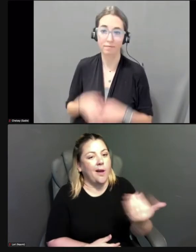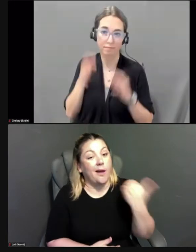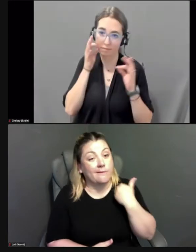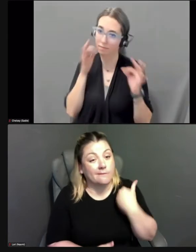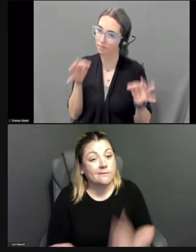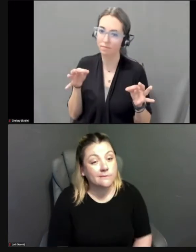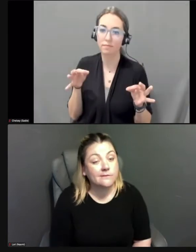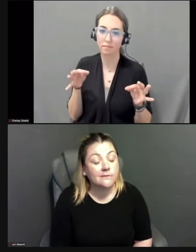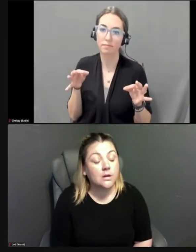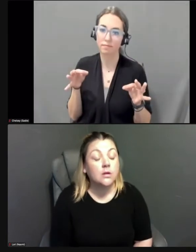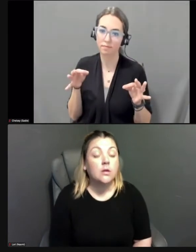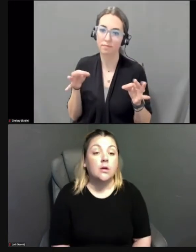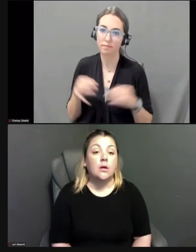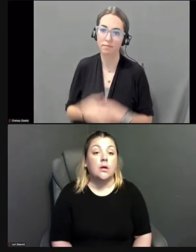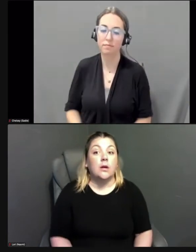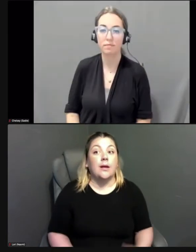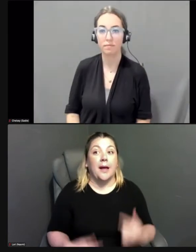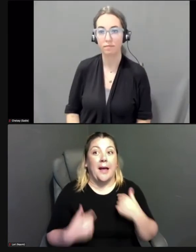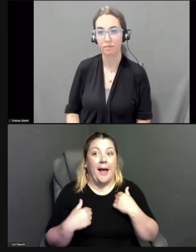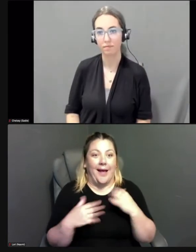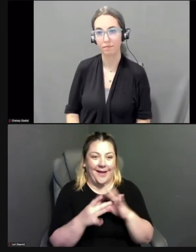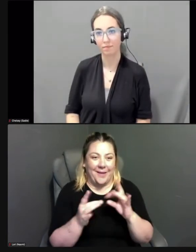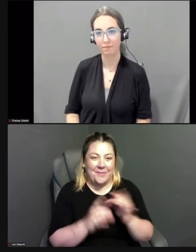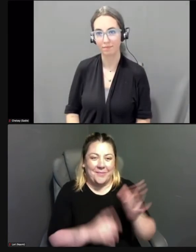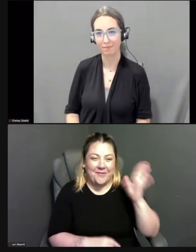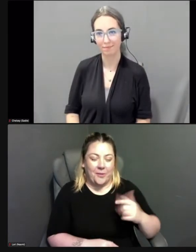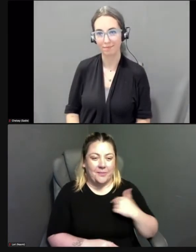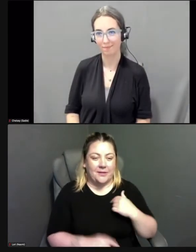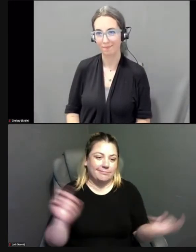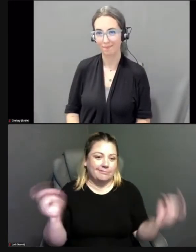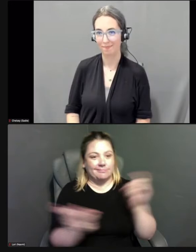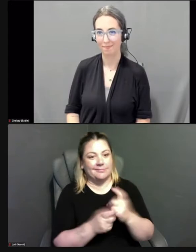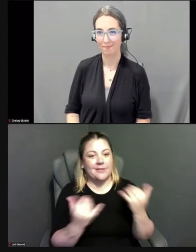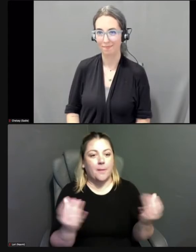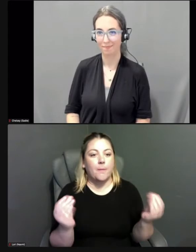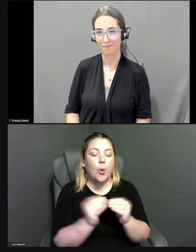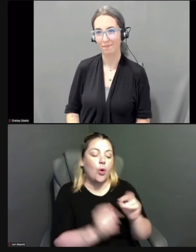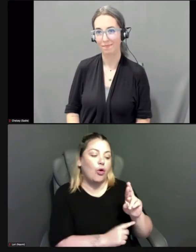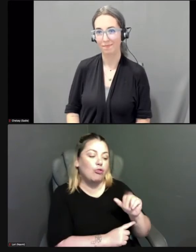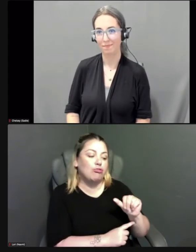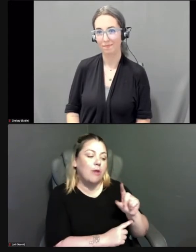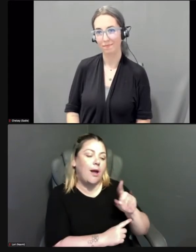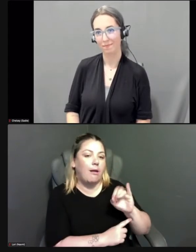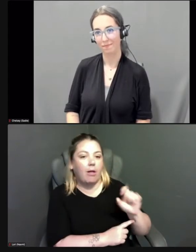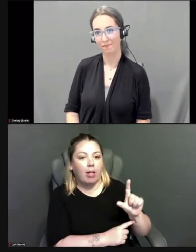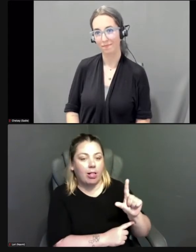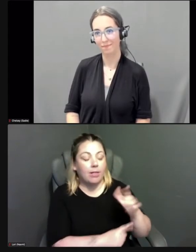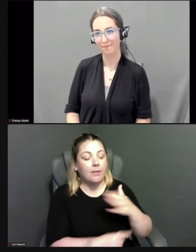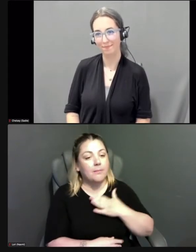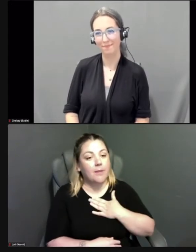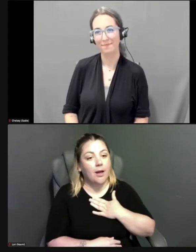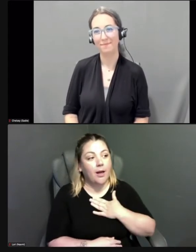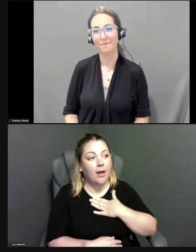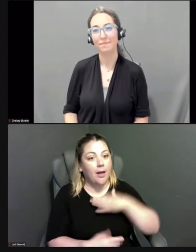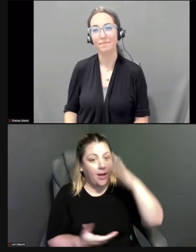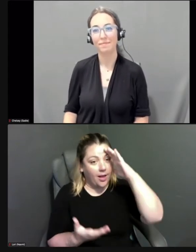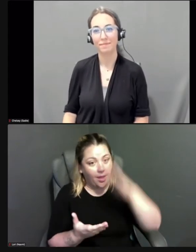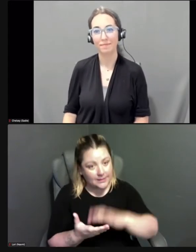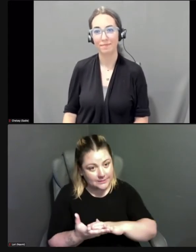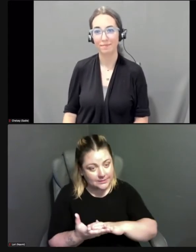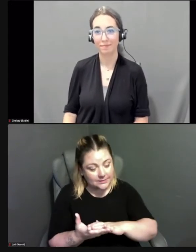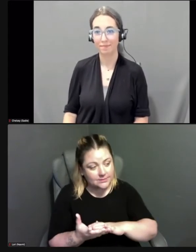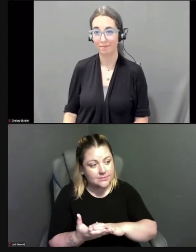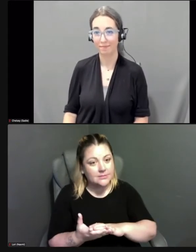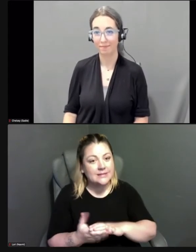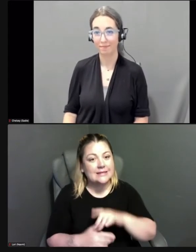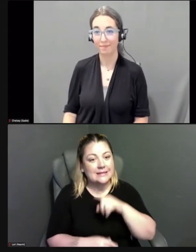like I say that it's radicalized me in some ways. And like my husband, who is like on my mailing list because he likes